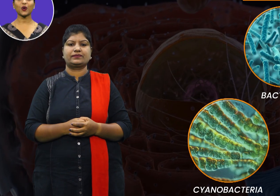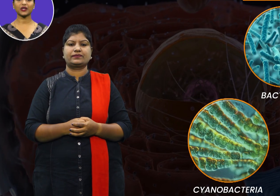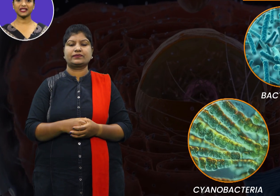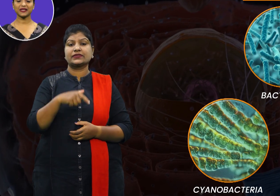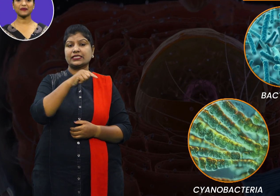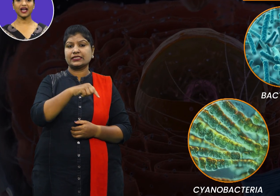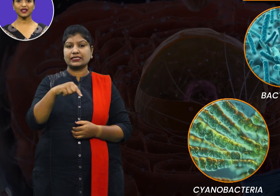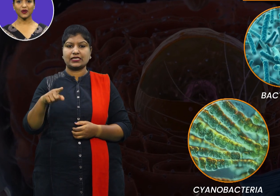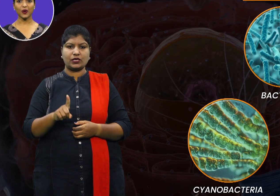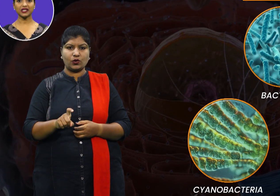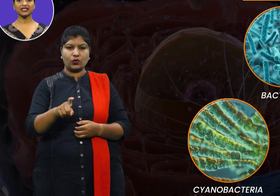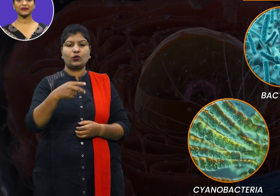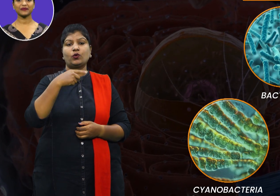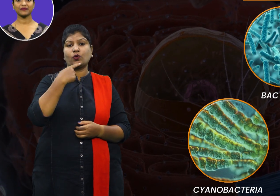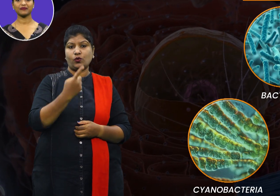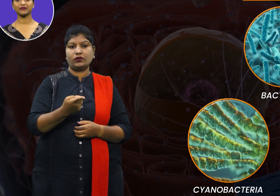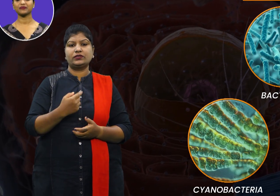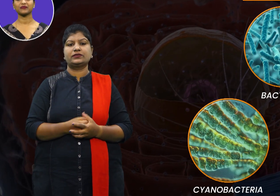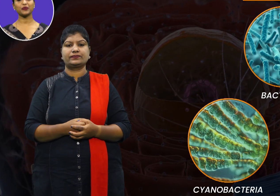These organisms are called